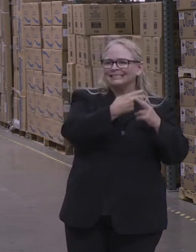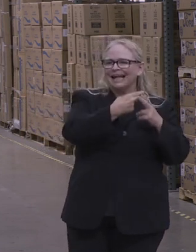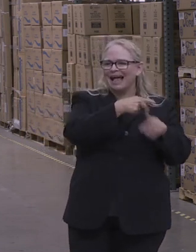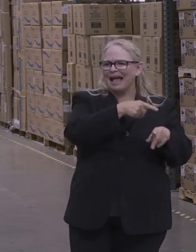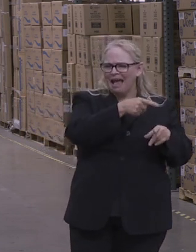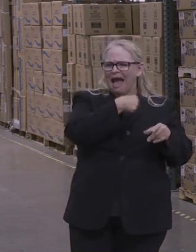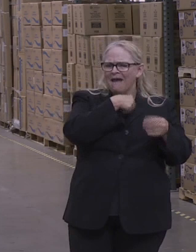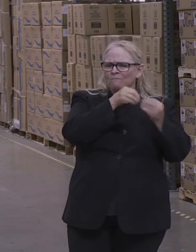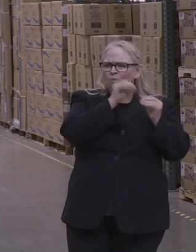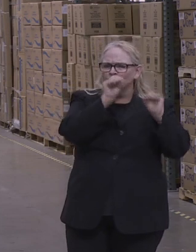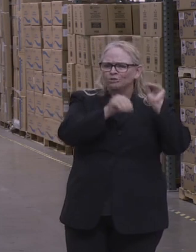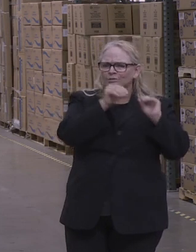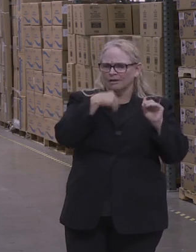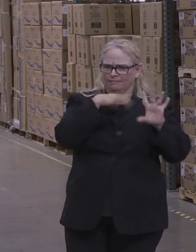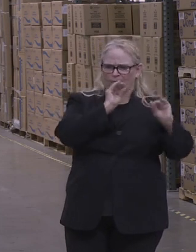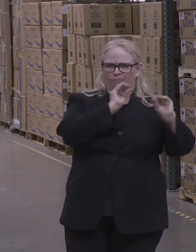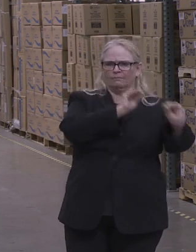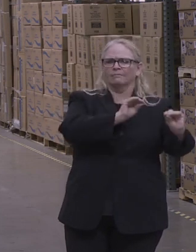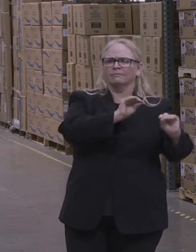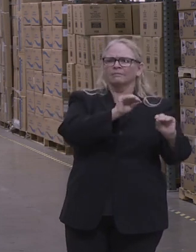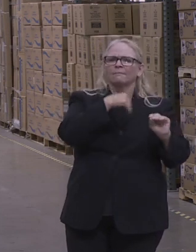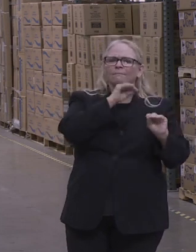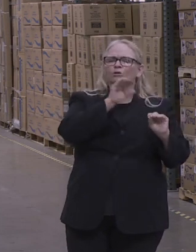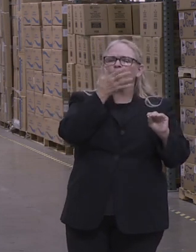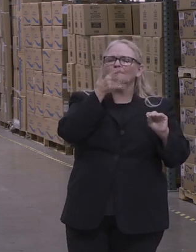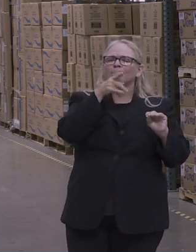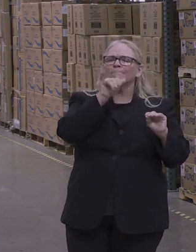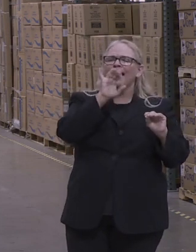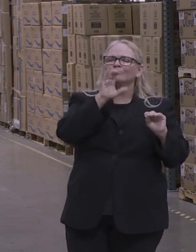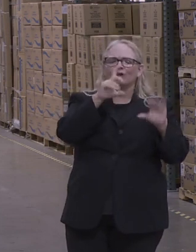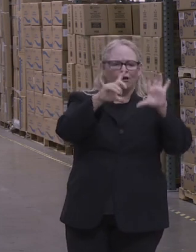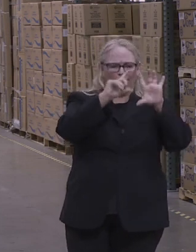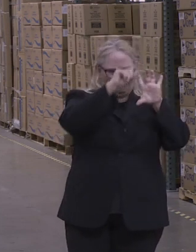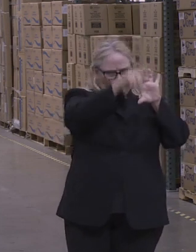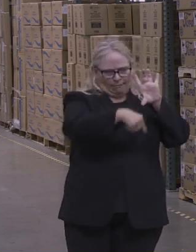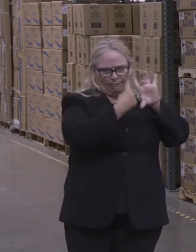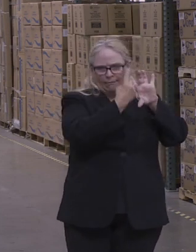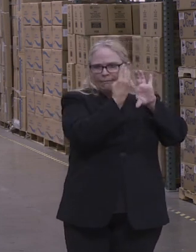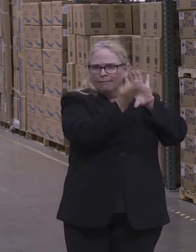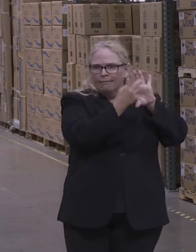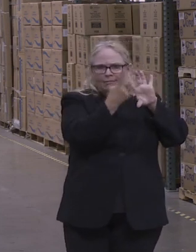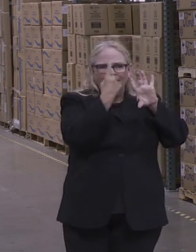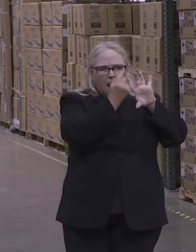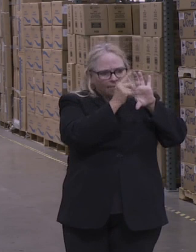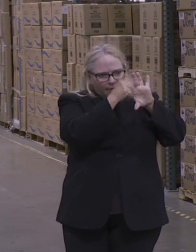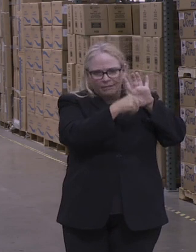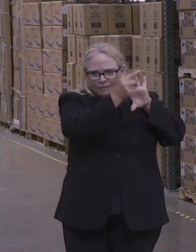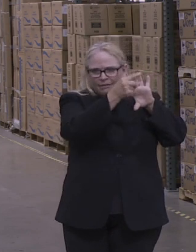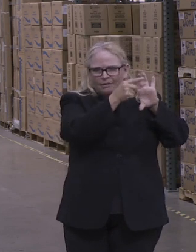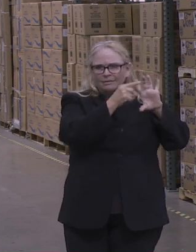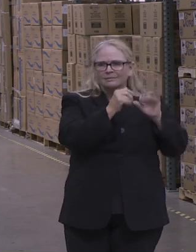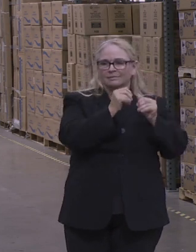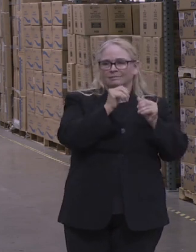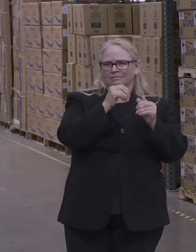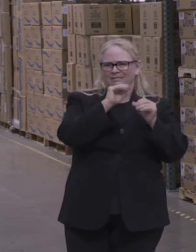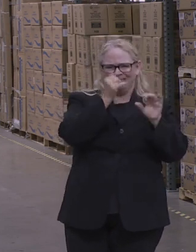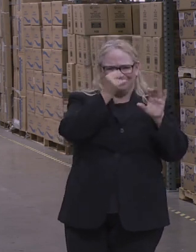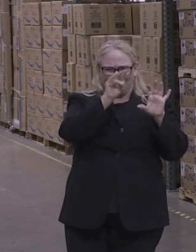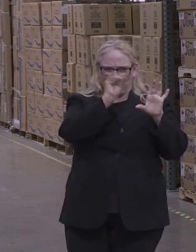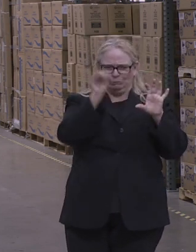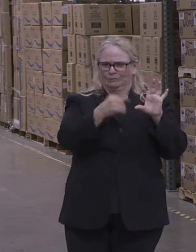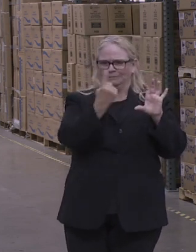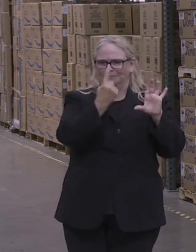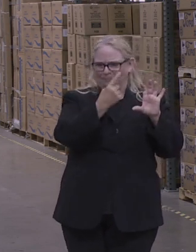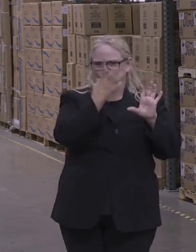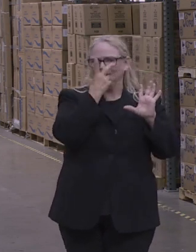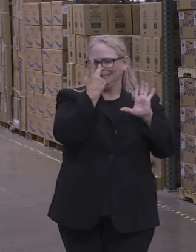chart that I put out representing about 17, not about, you'll see a number, 17%. It's blue, there's orange around